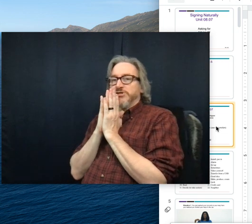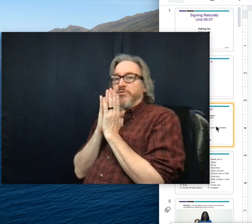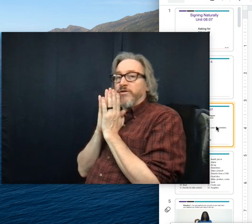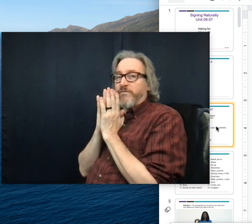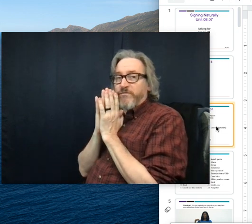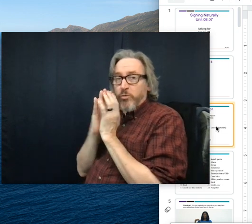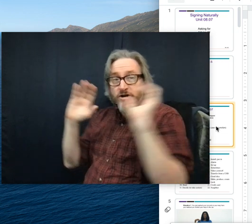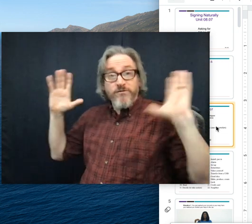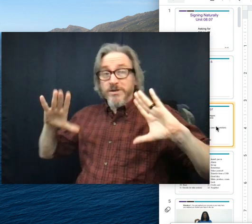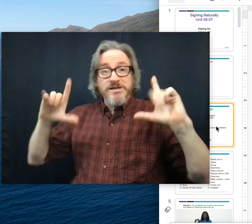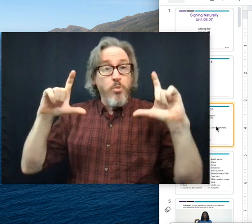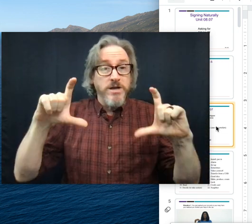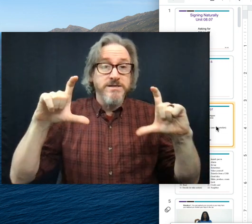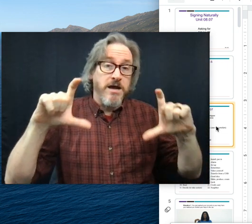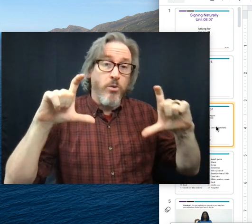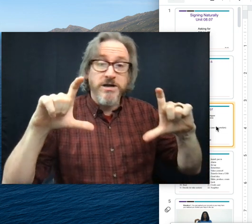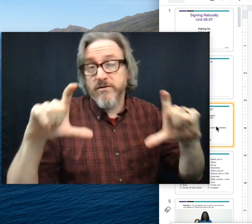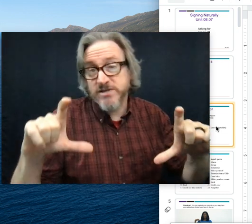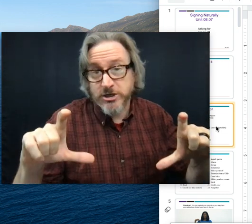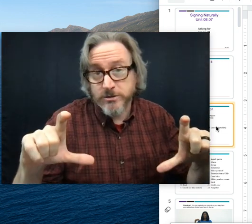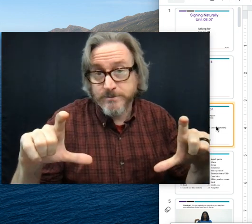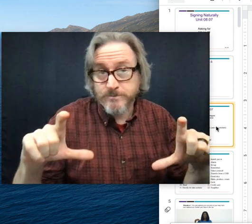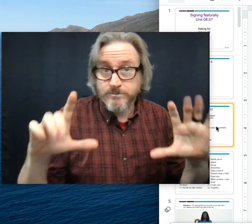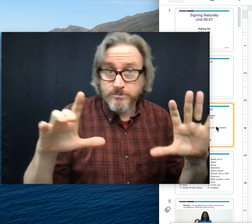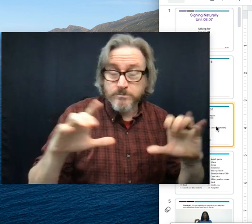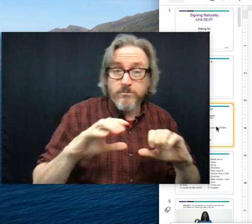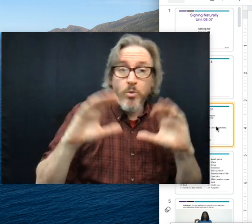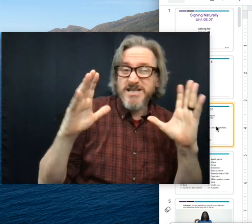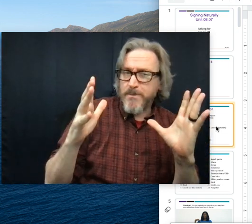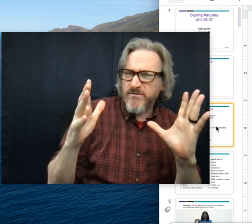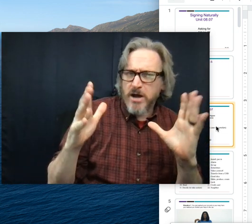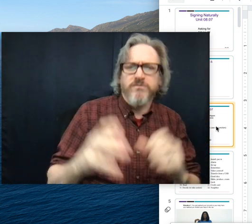Okay, so we're going to focus on one type of conversation,